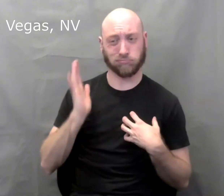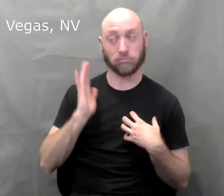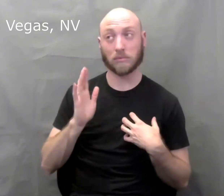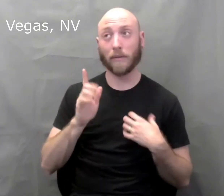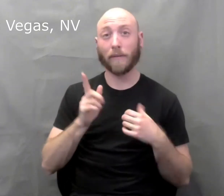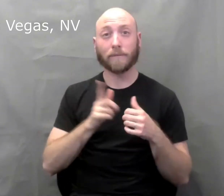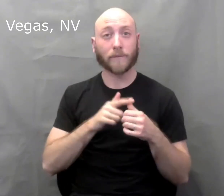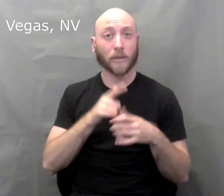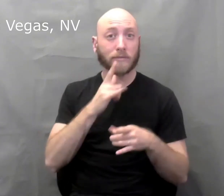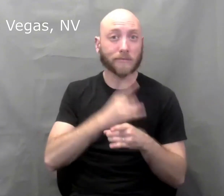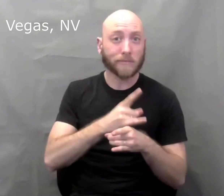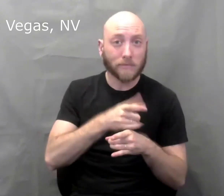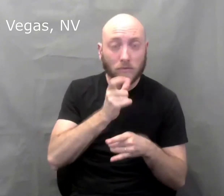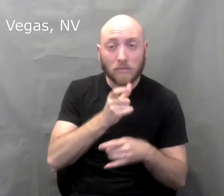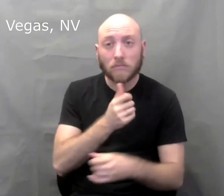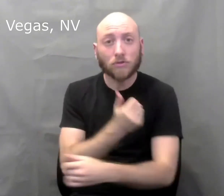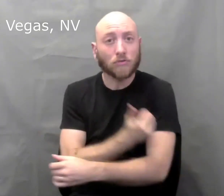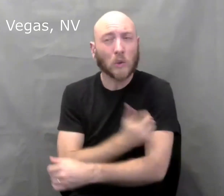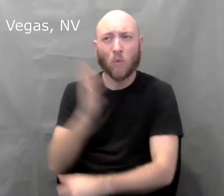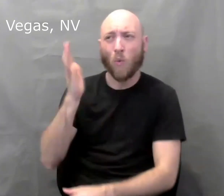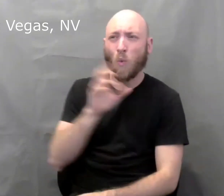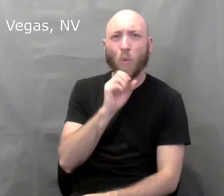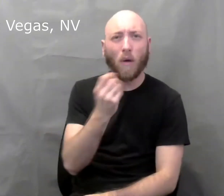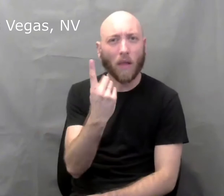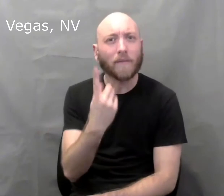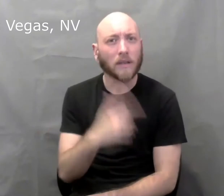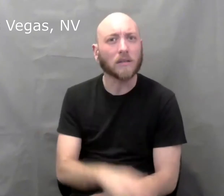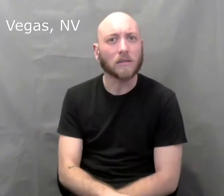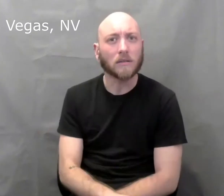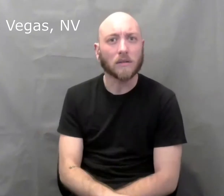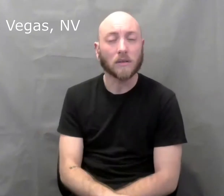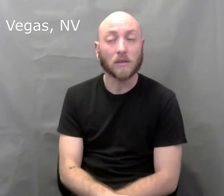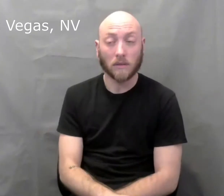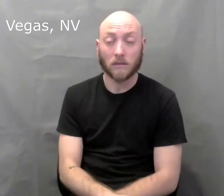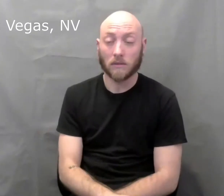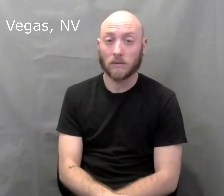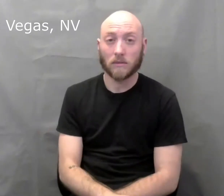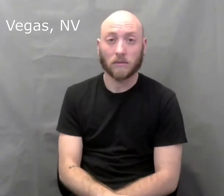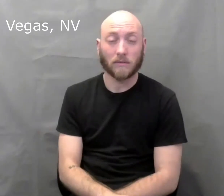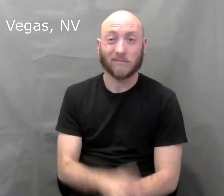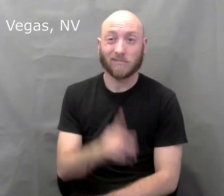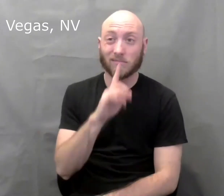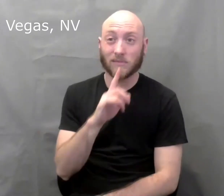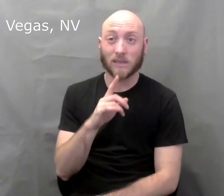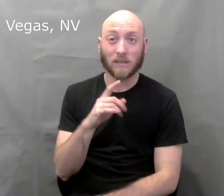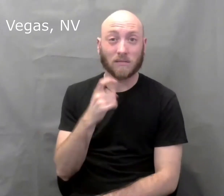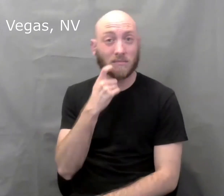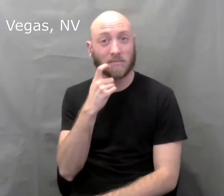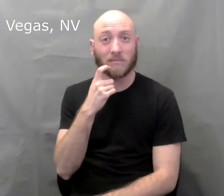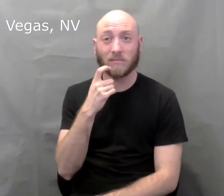years old. And I spent a really long time in the throes of my addiction.